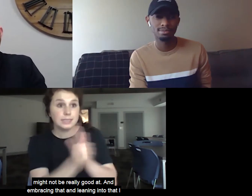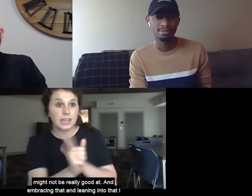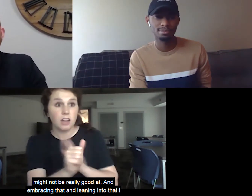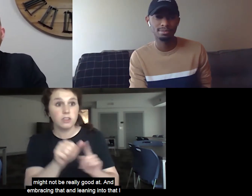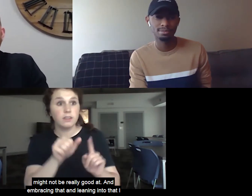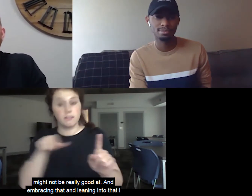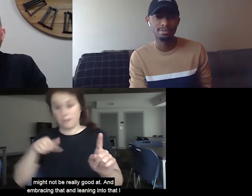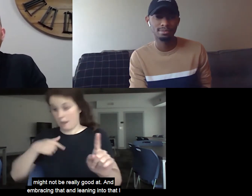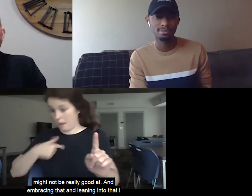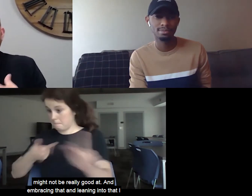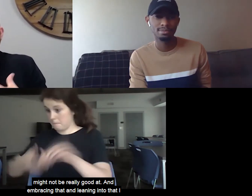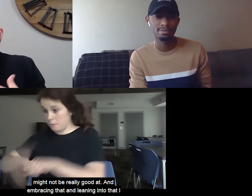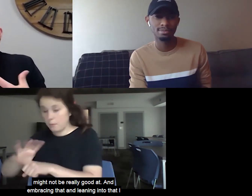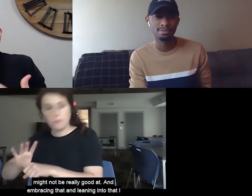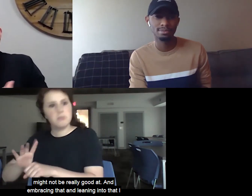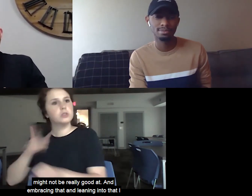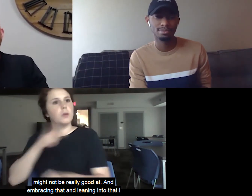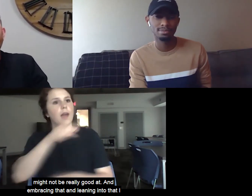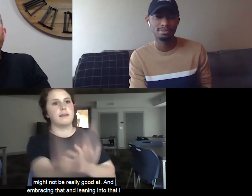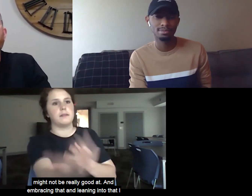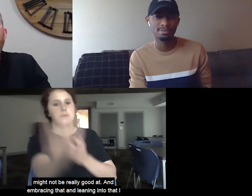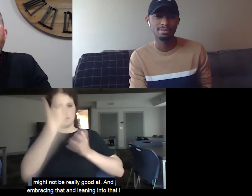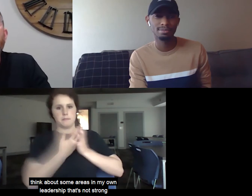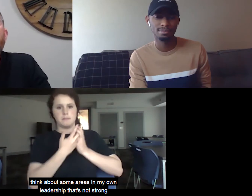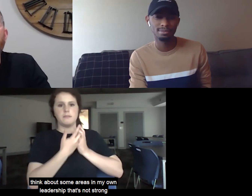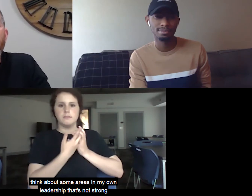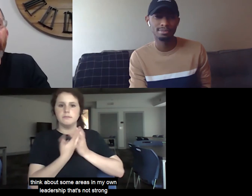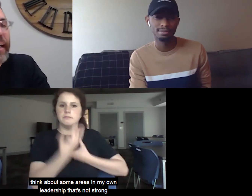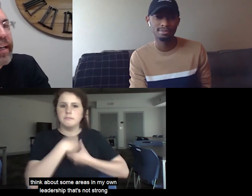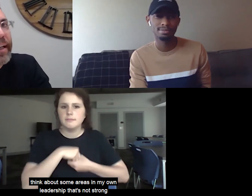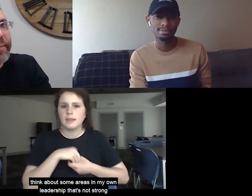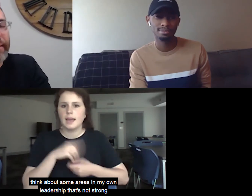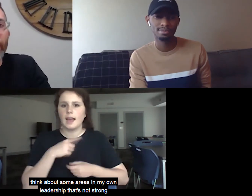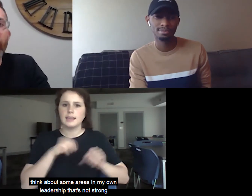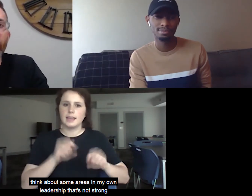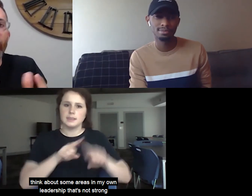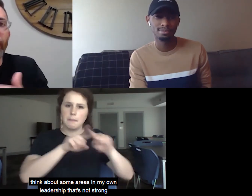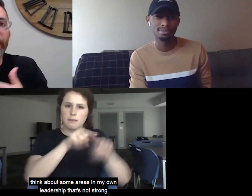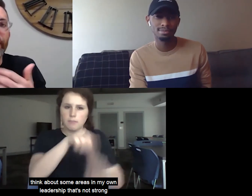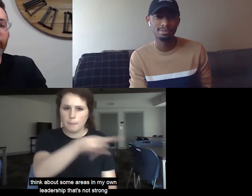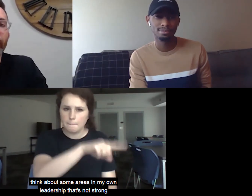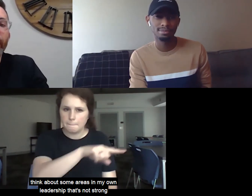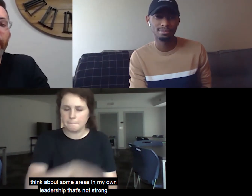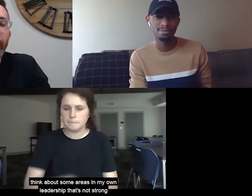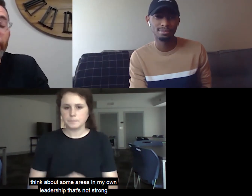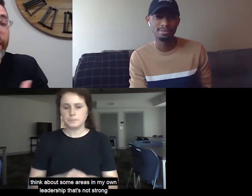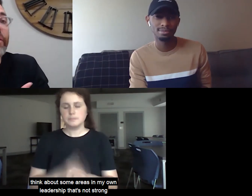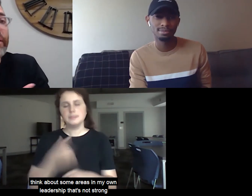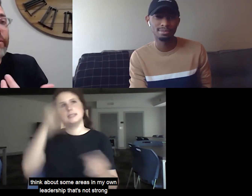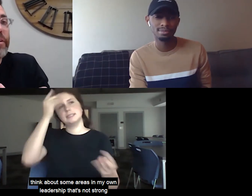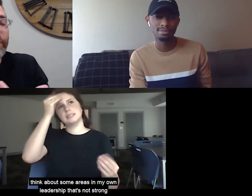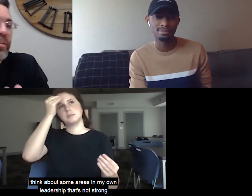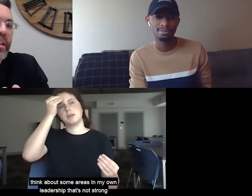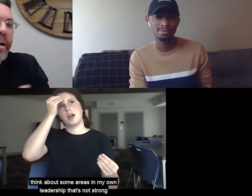good at. And embracing that and leaning into that. I think about some areas in my